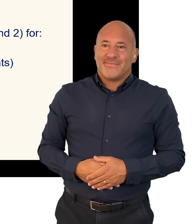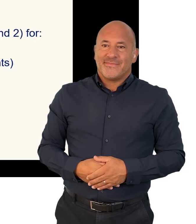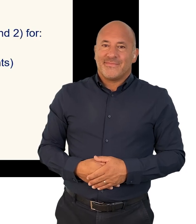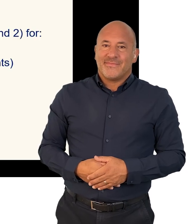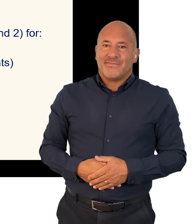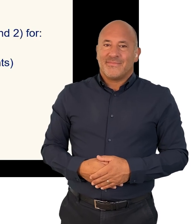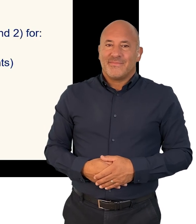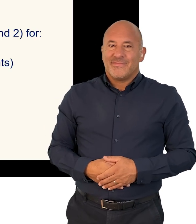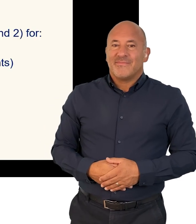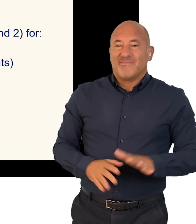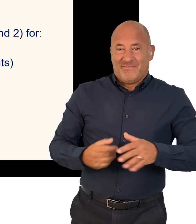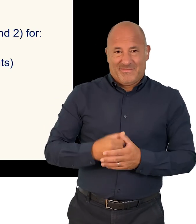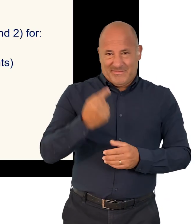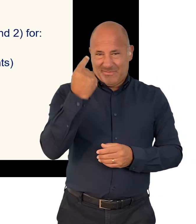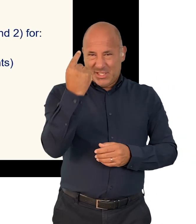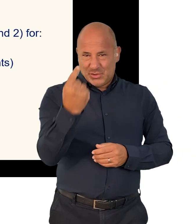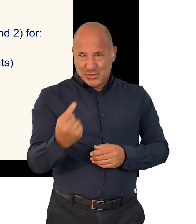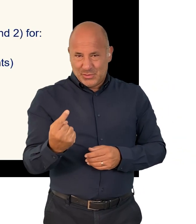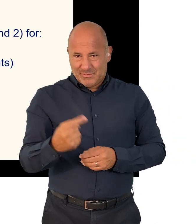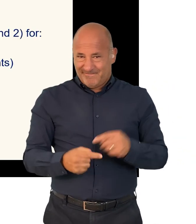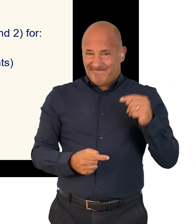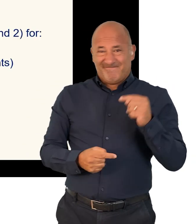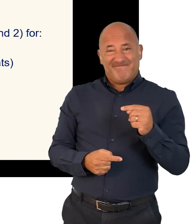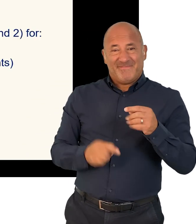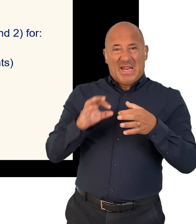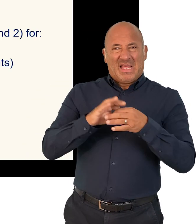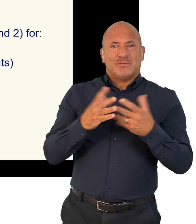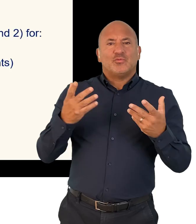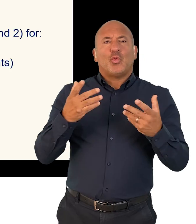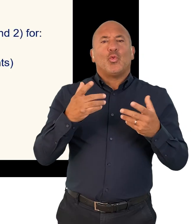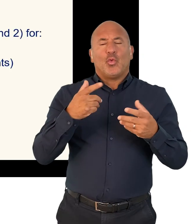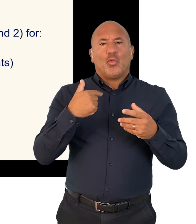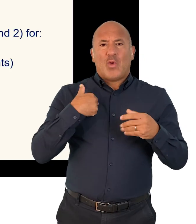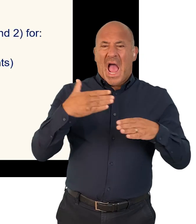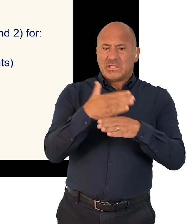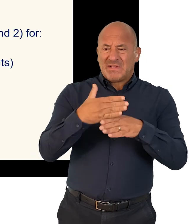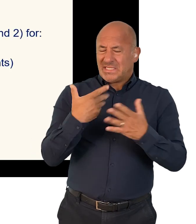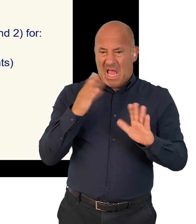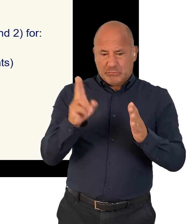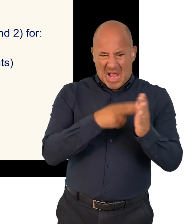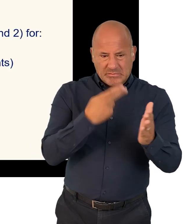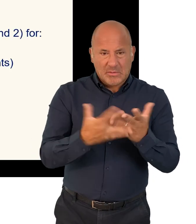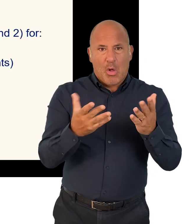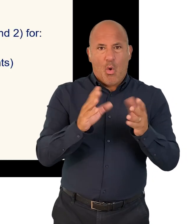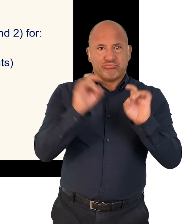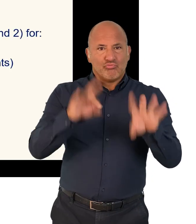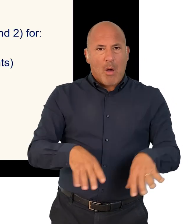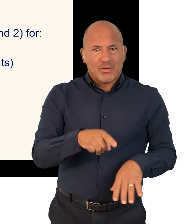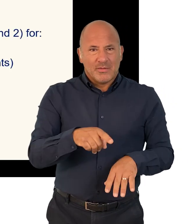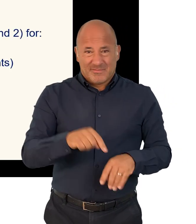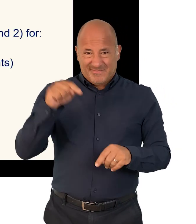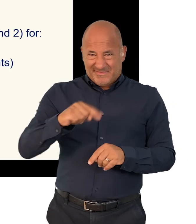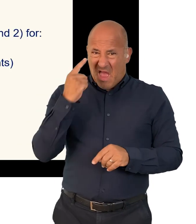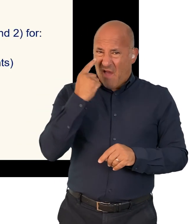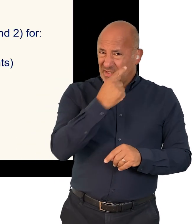So working through each of the headlines in turn now, this slide relates to details on lost activity as part of your application. Here you can